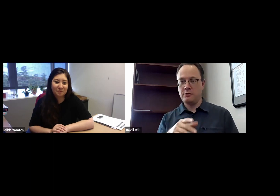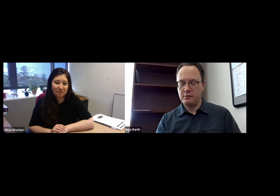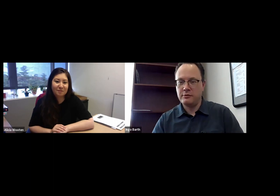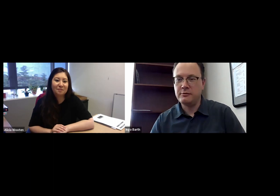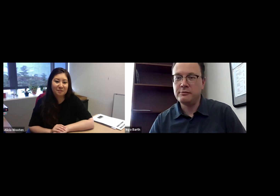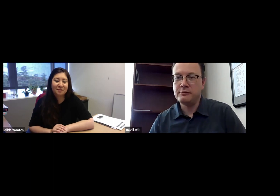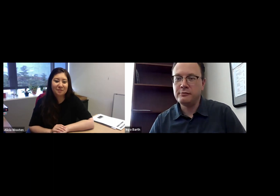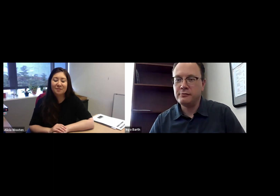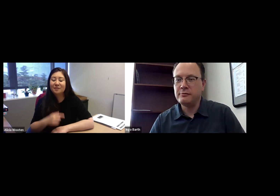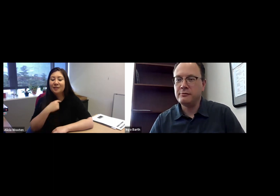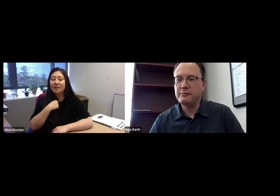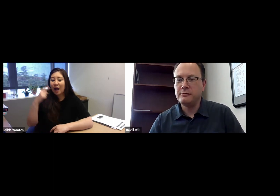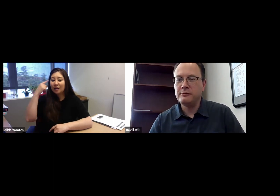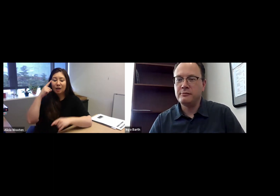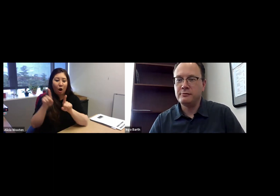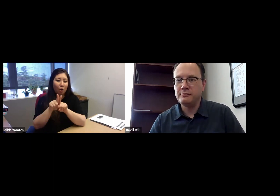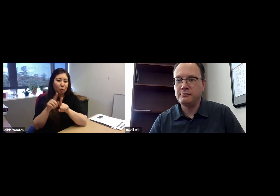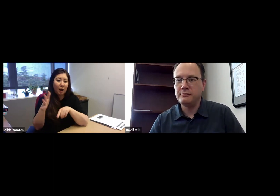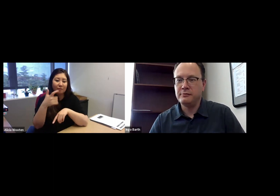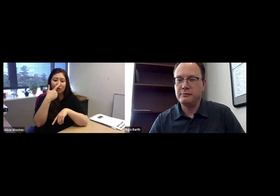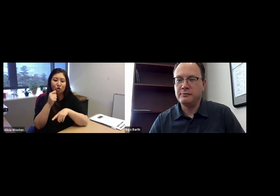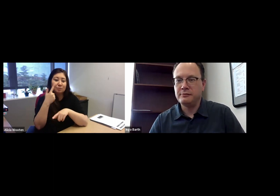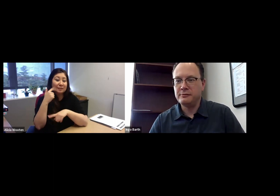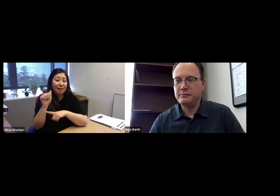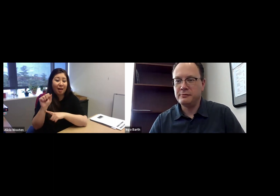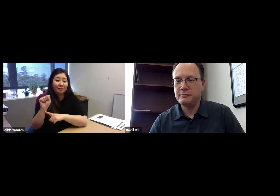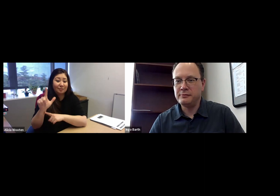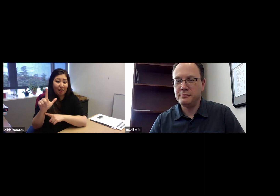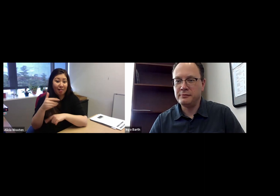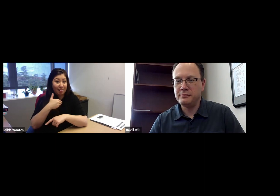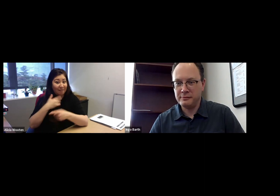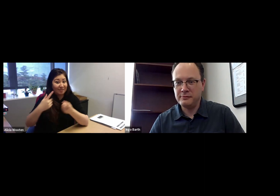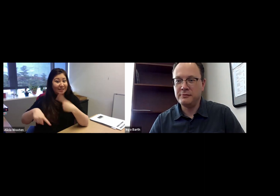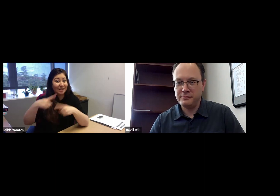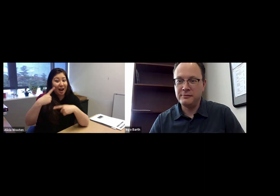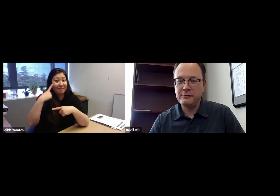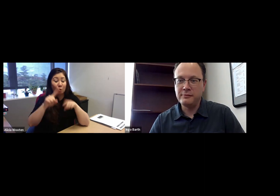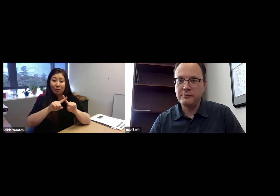Again, we'll click on the explanations if needed, and I'll go ahead and share my screen.